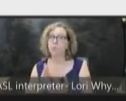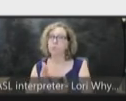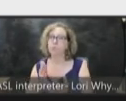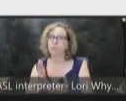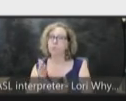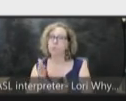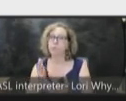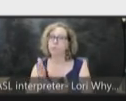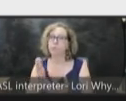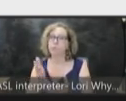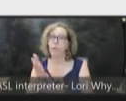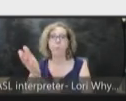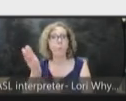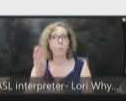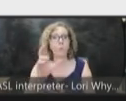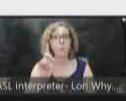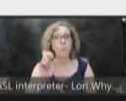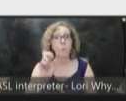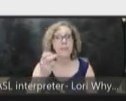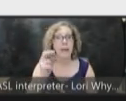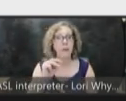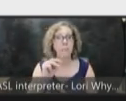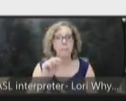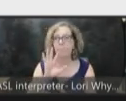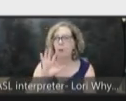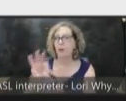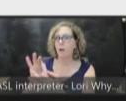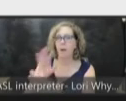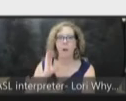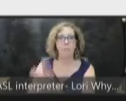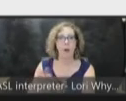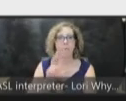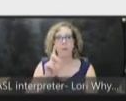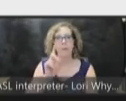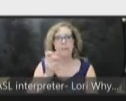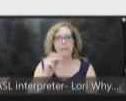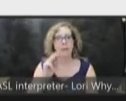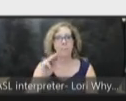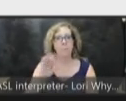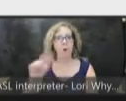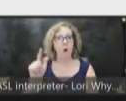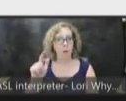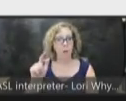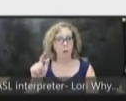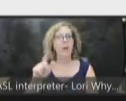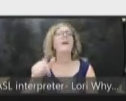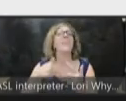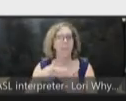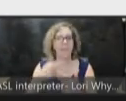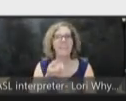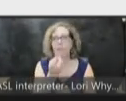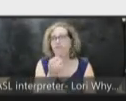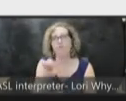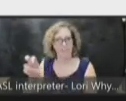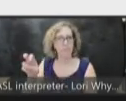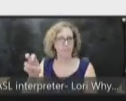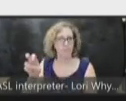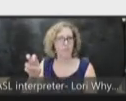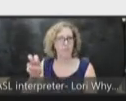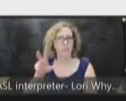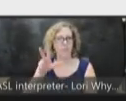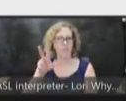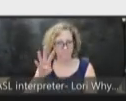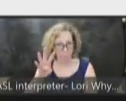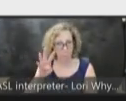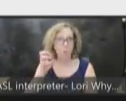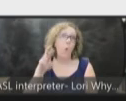through Dedham, connecting to Dedham Mall. And that would provide the opportunity to transfer to the 34 or 34E to